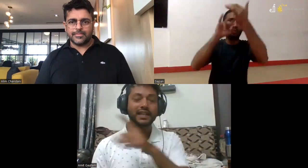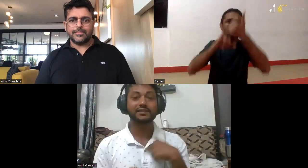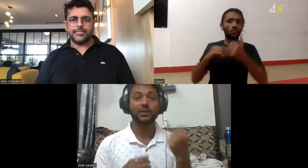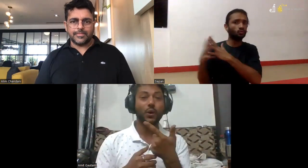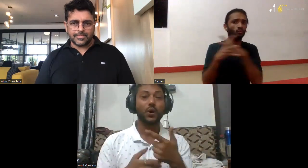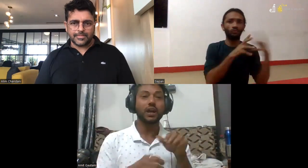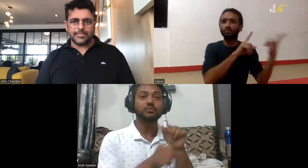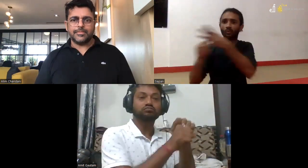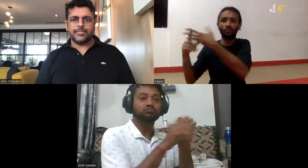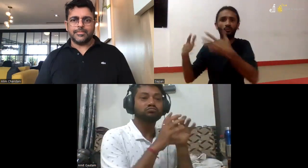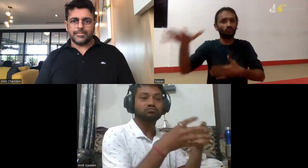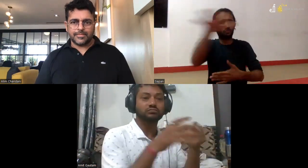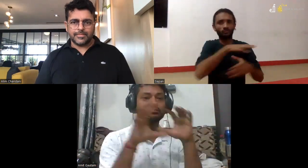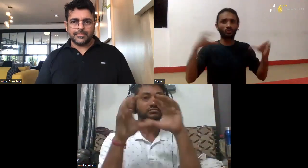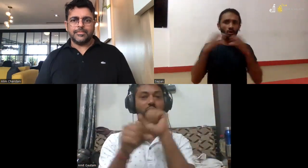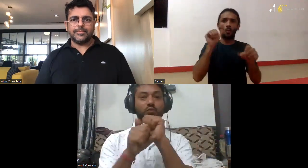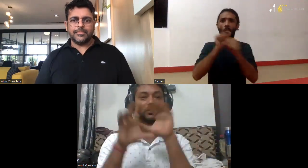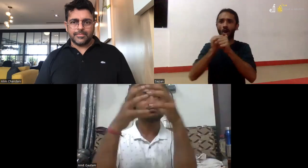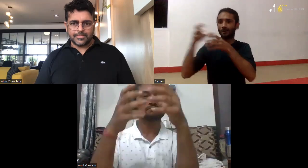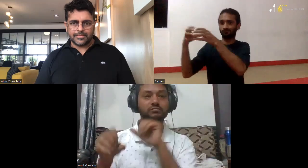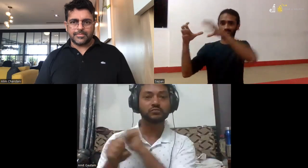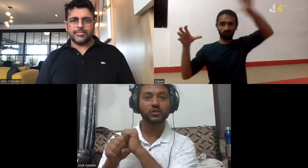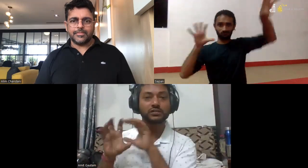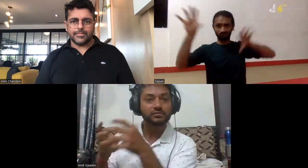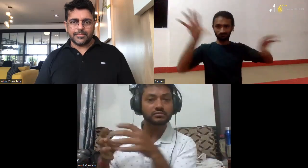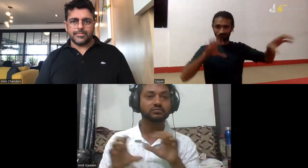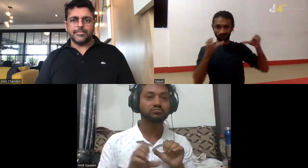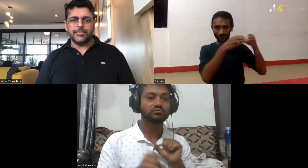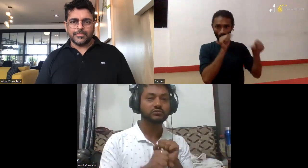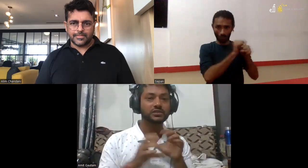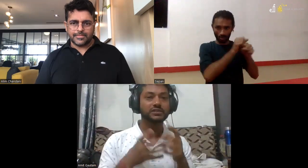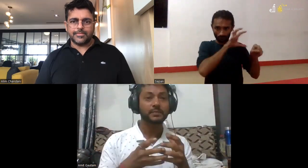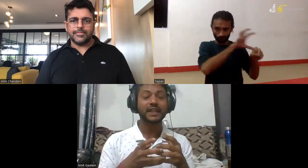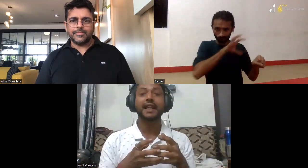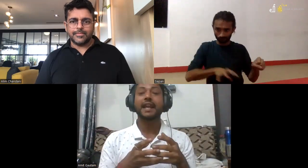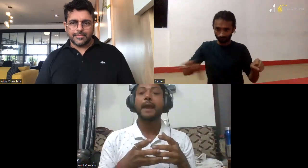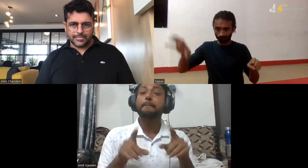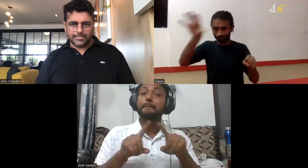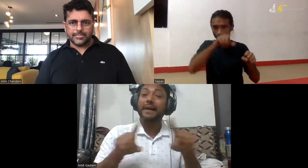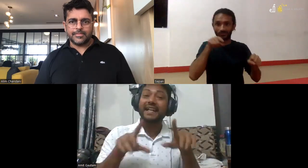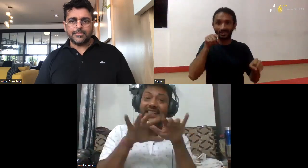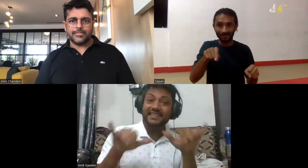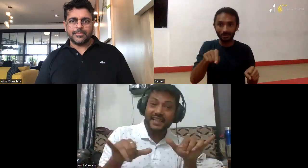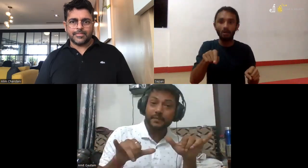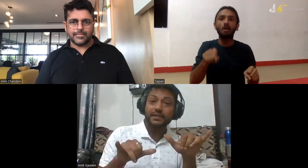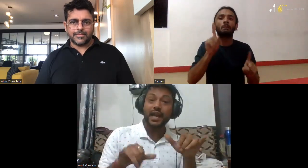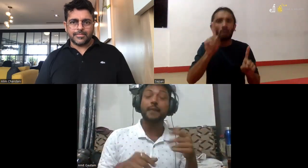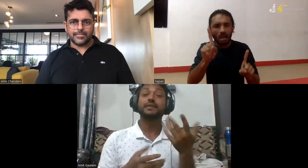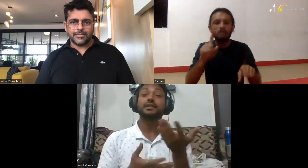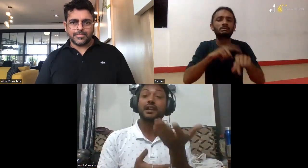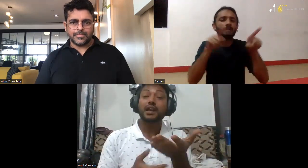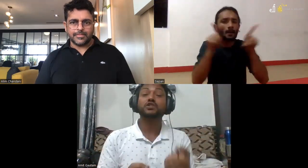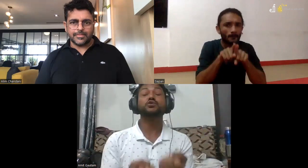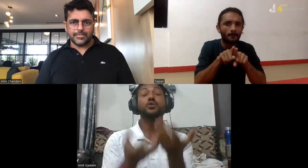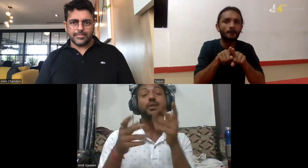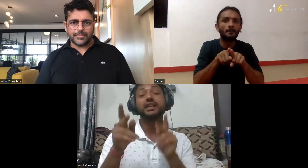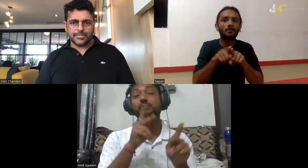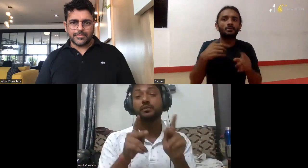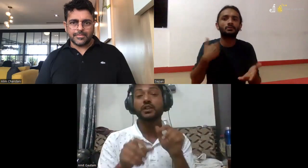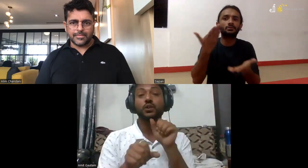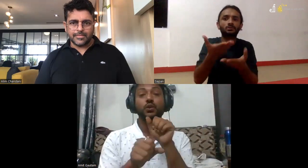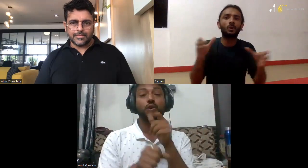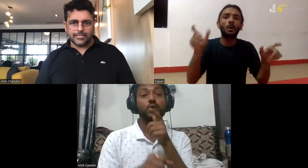So I would like to say hello to Dr. Madan and Dr. Alim. My name is Parmar, and this